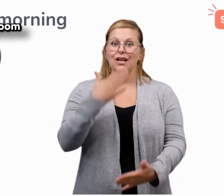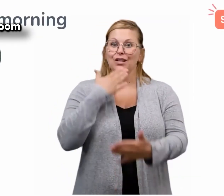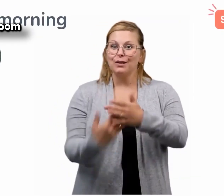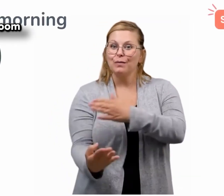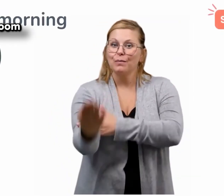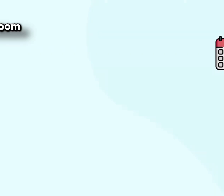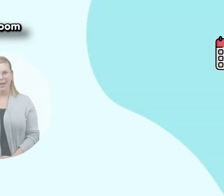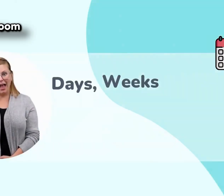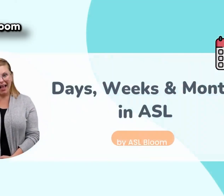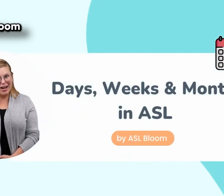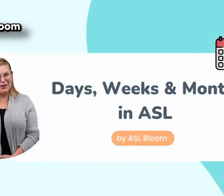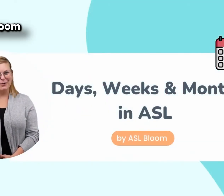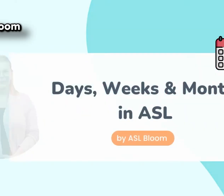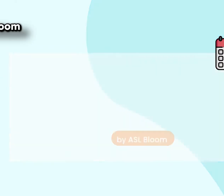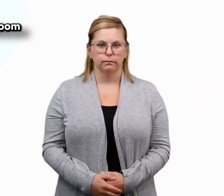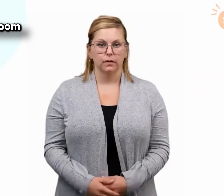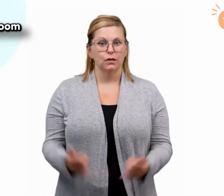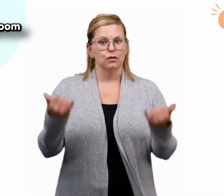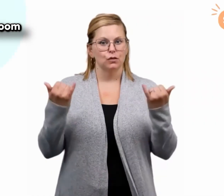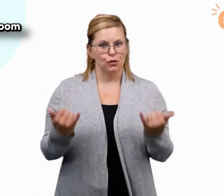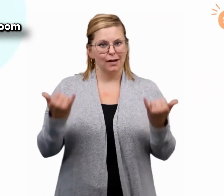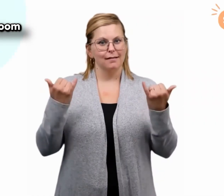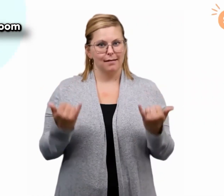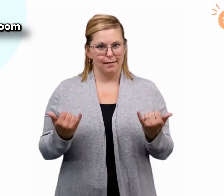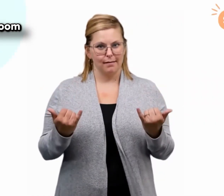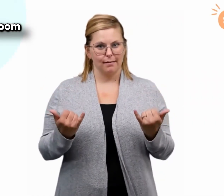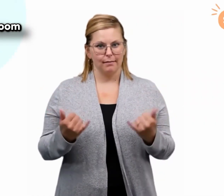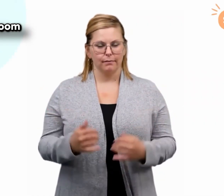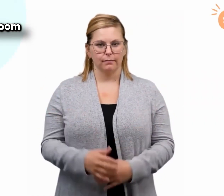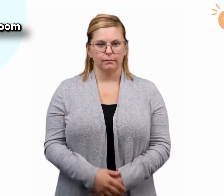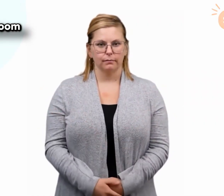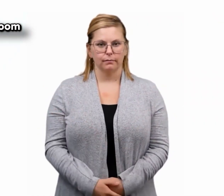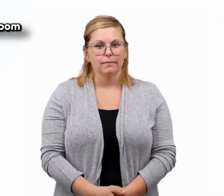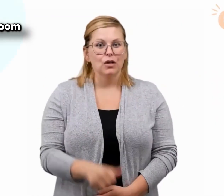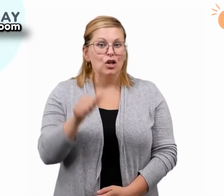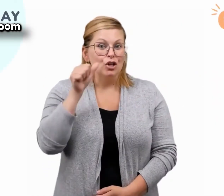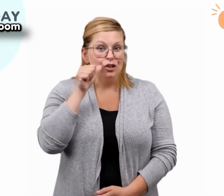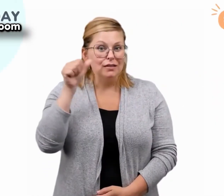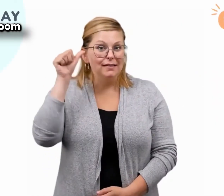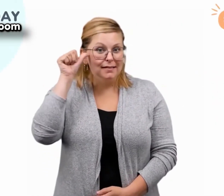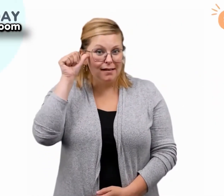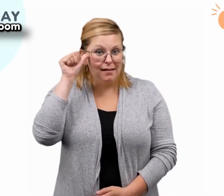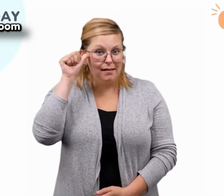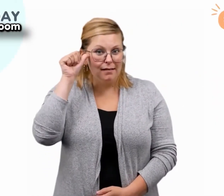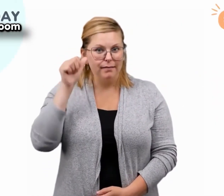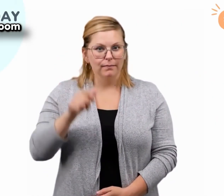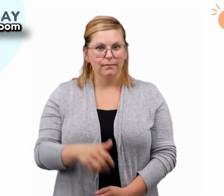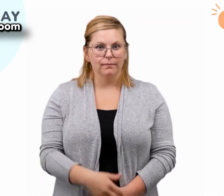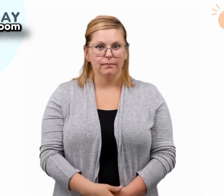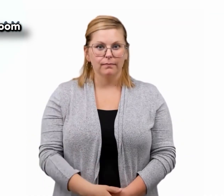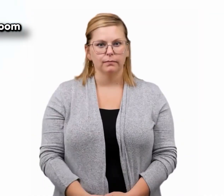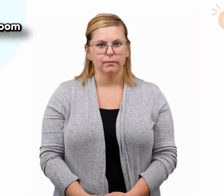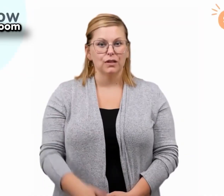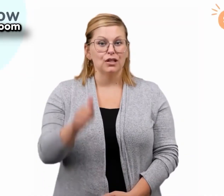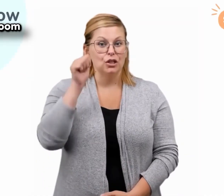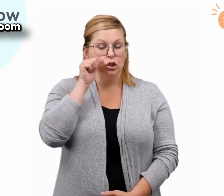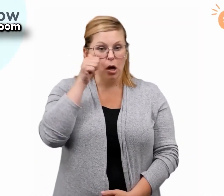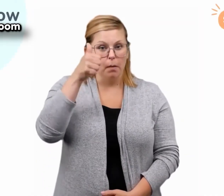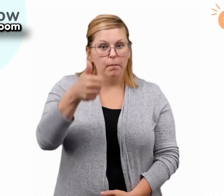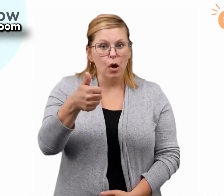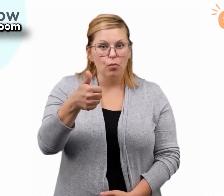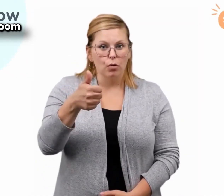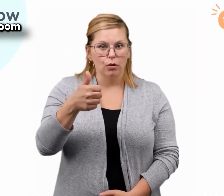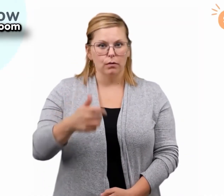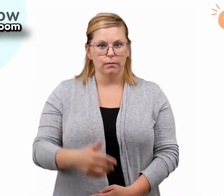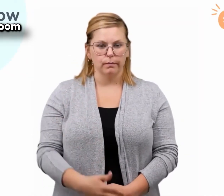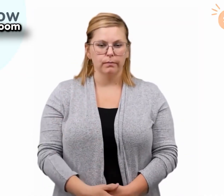or deeper grammar. Also, some features may feel simpler compared to apps with full course structure. The ideal